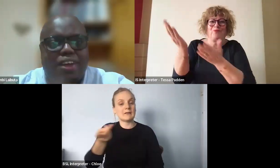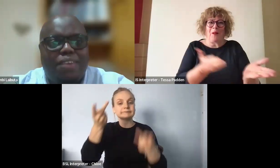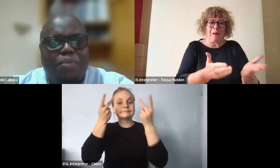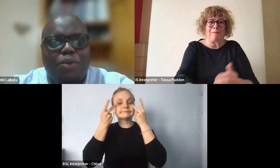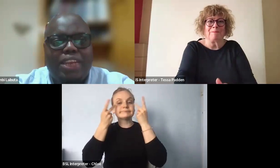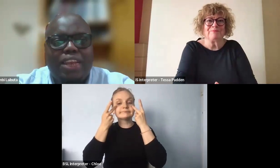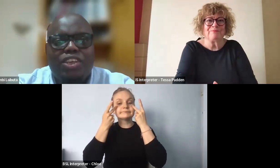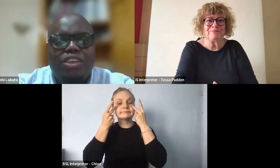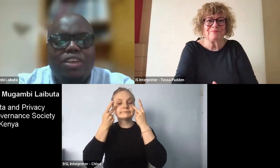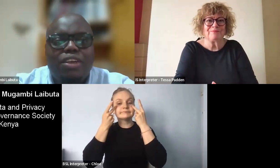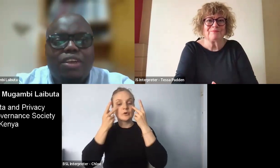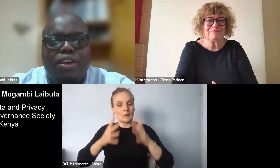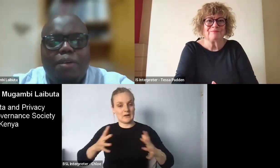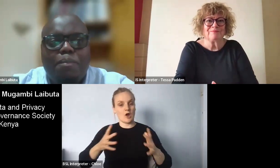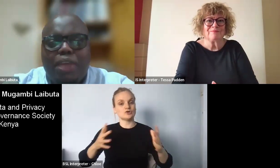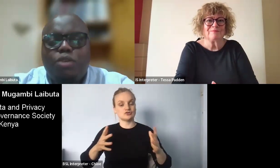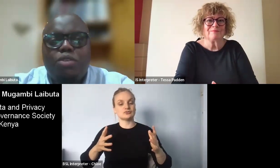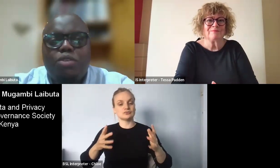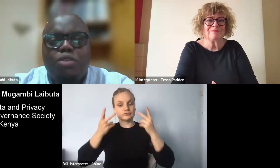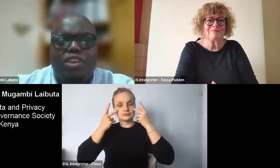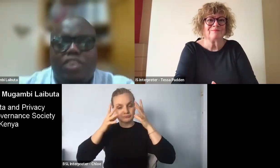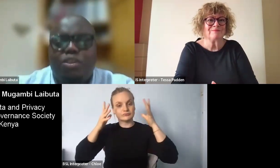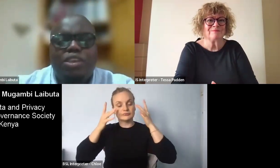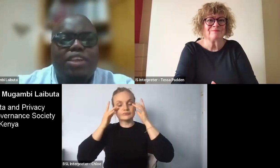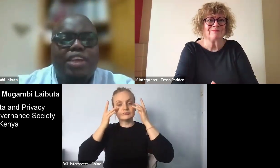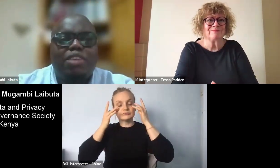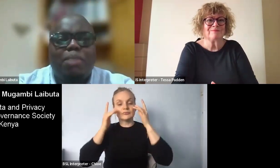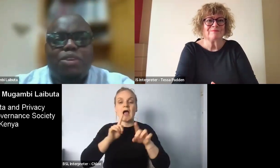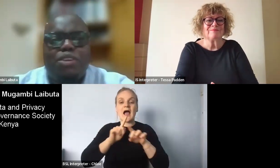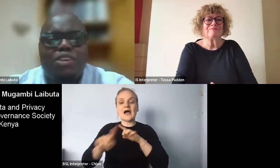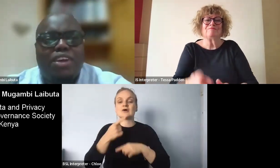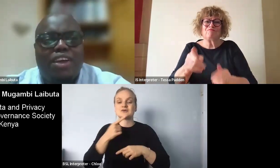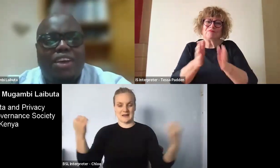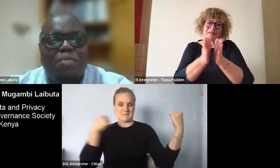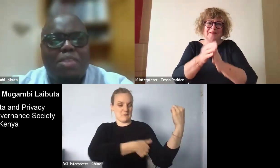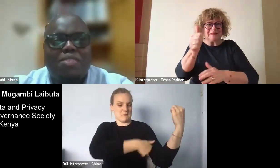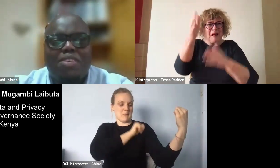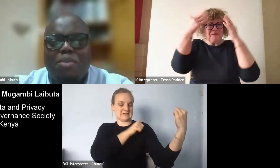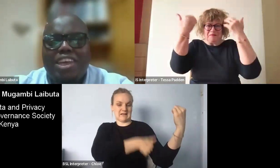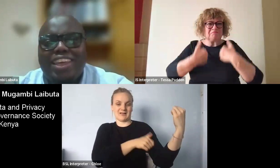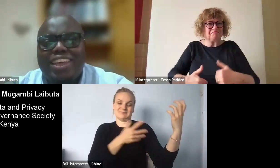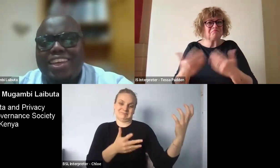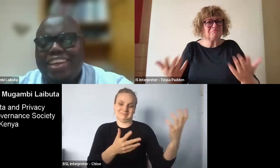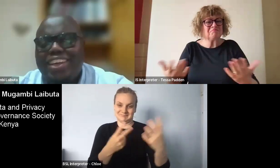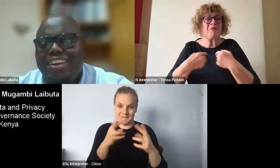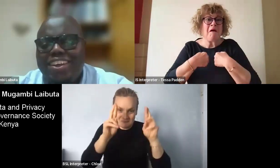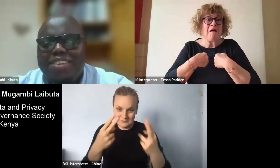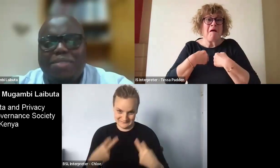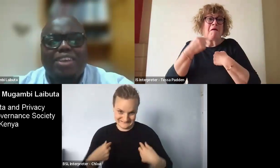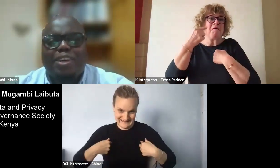quite large. I go to the gym, so I try to say that I have some muscles. So I hope they are visible here and